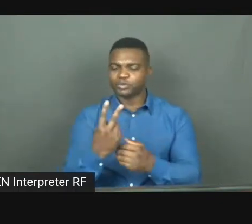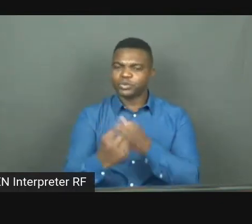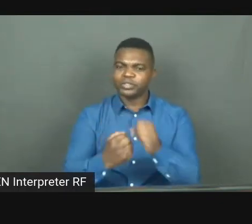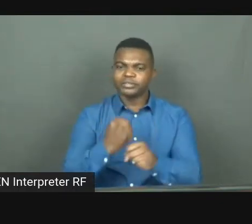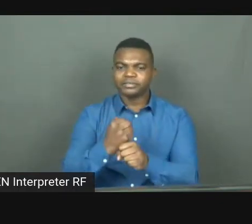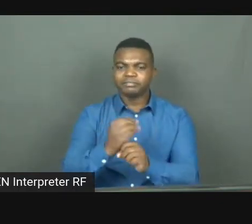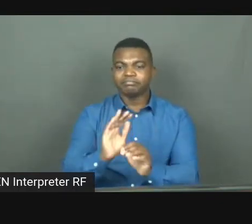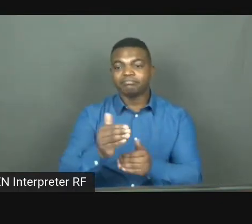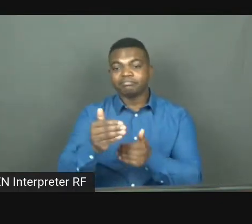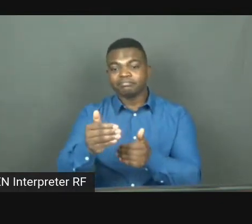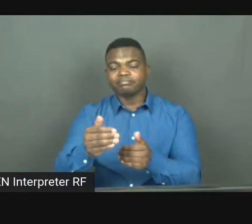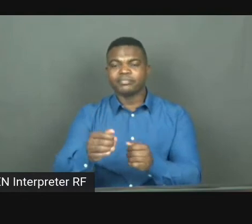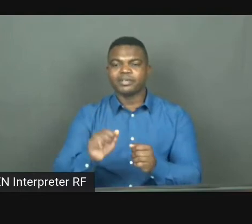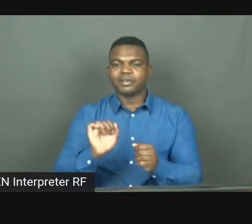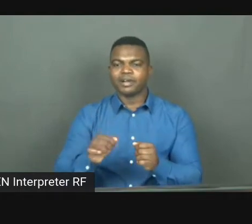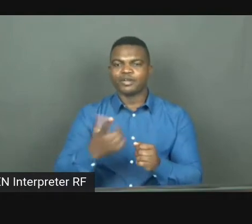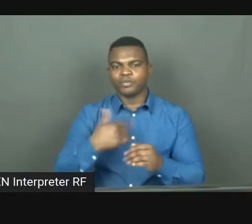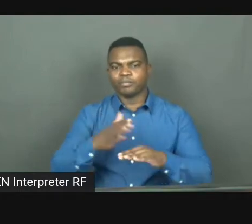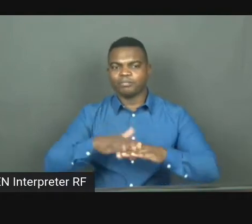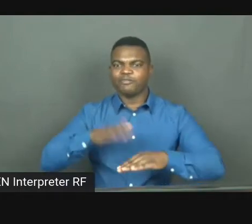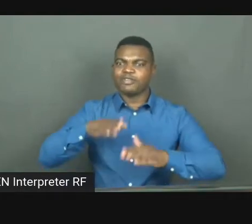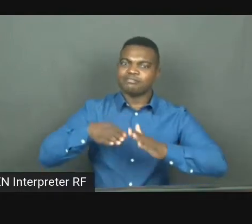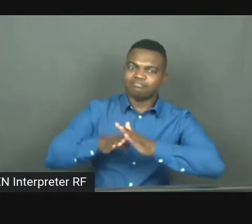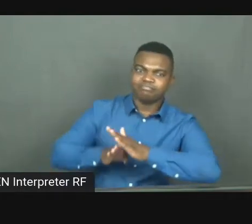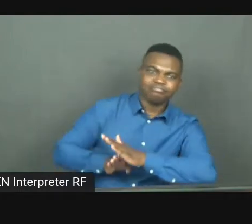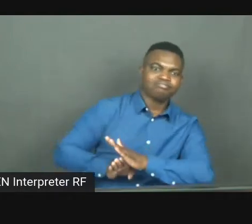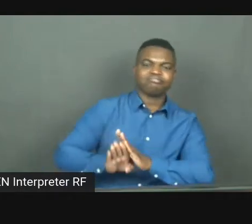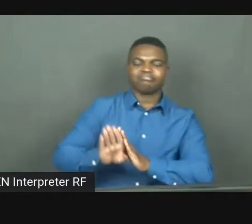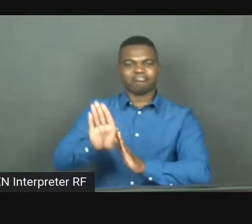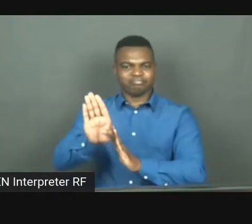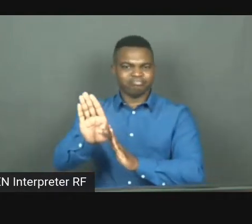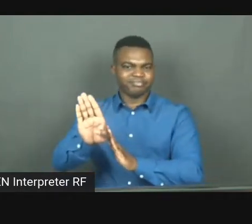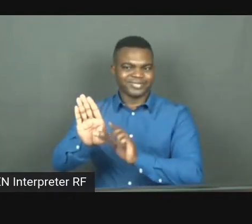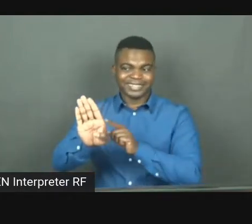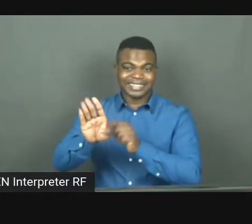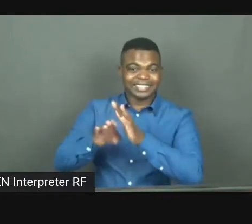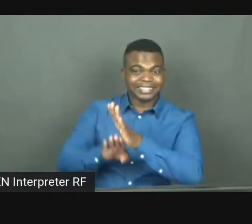the women I met in these camps who are really facing